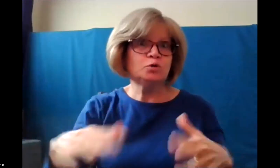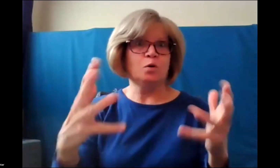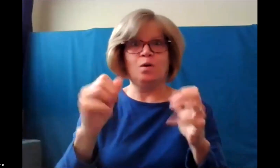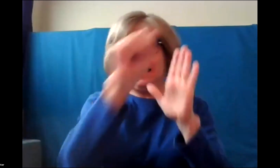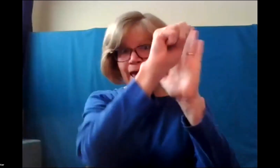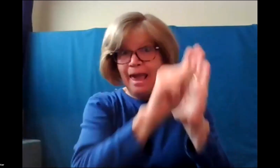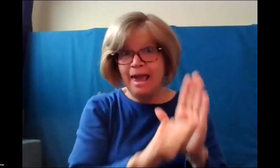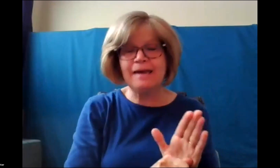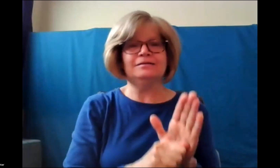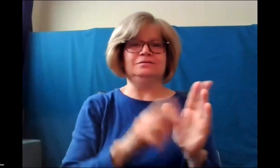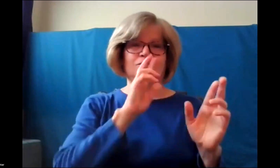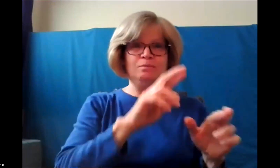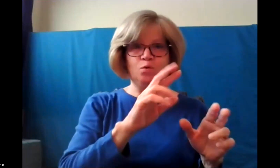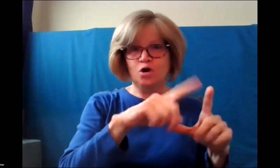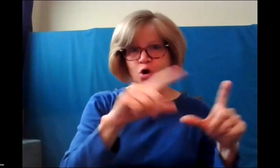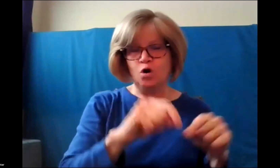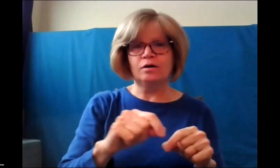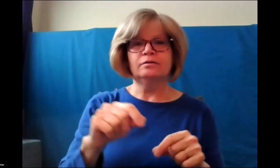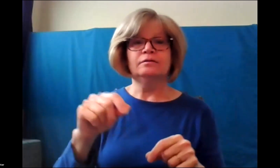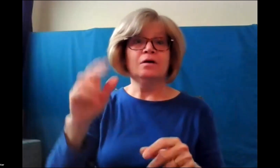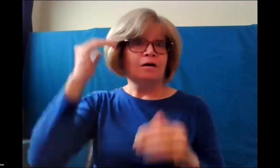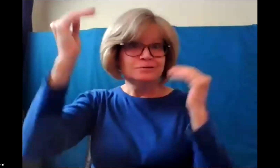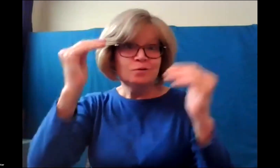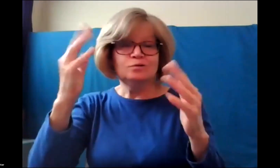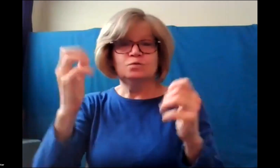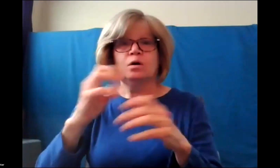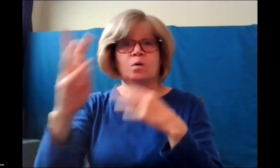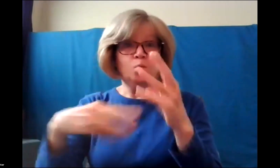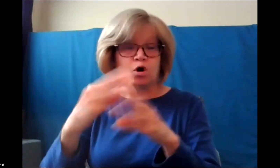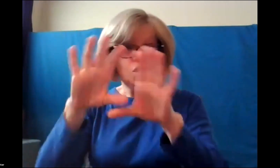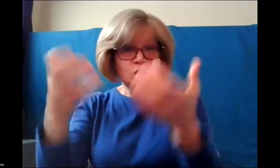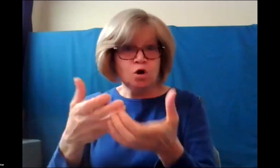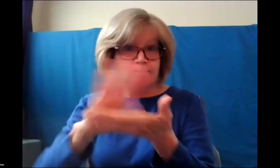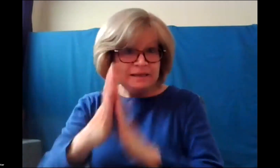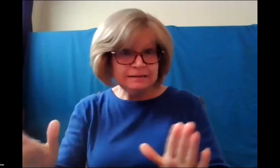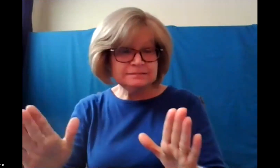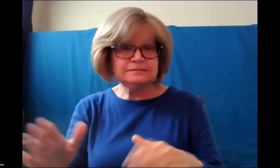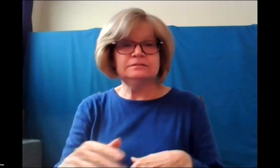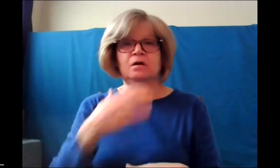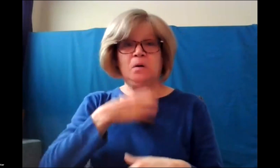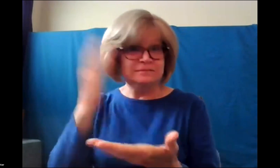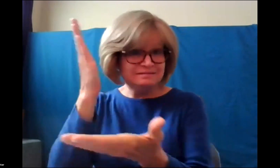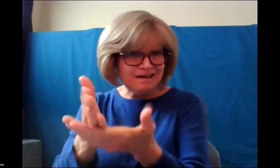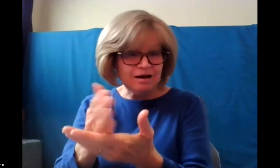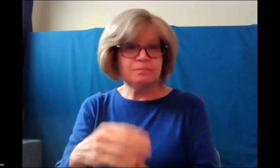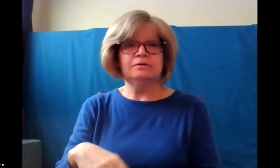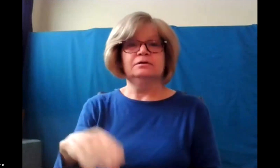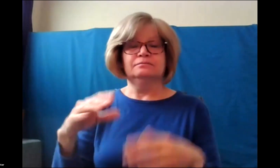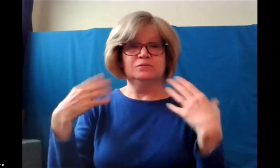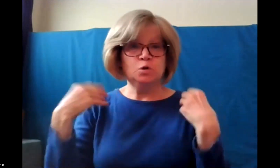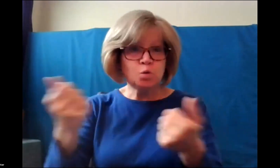Thoughtful adults want world peace, an end to hunger, a cure for cancer and other dreaded